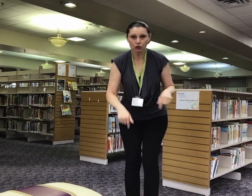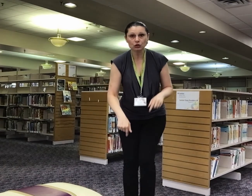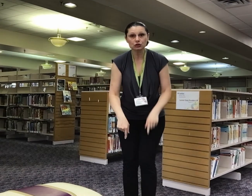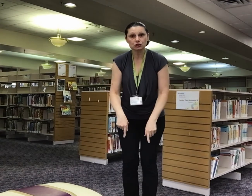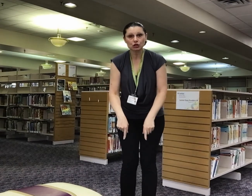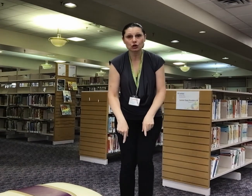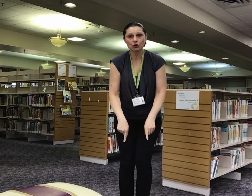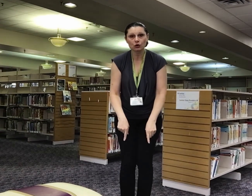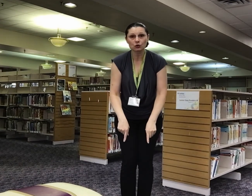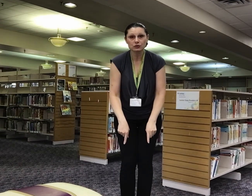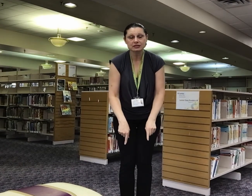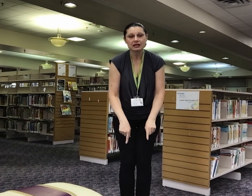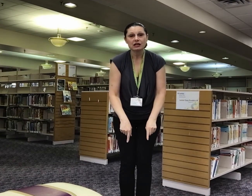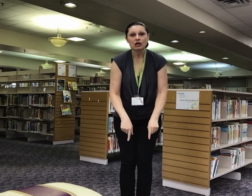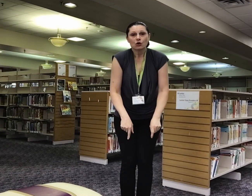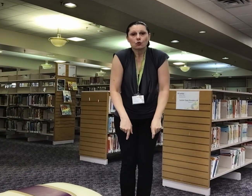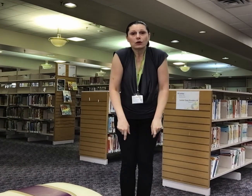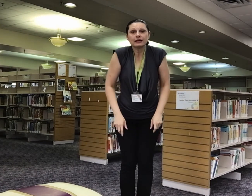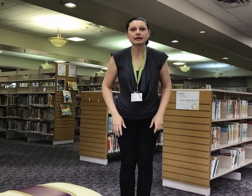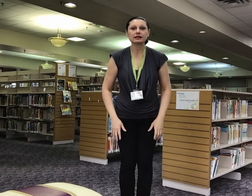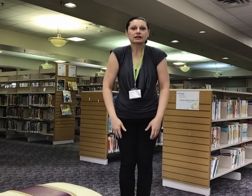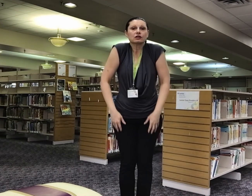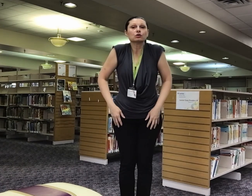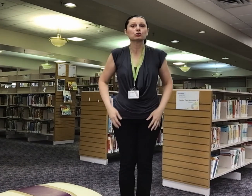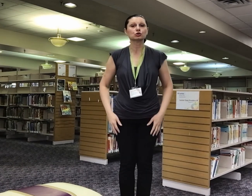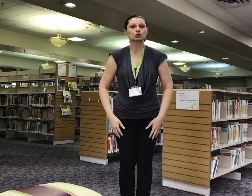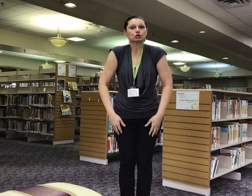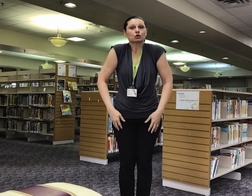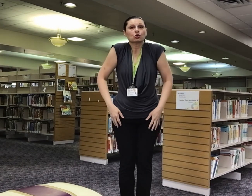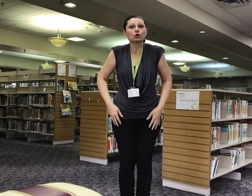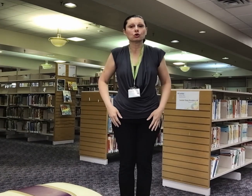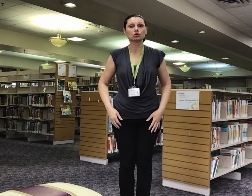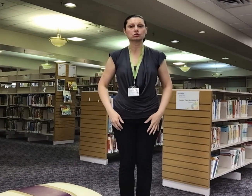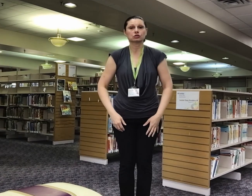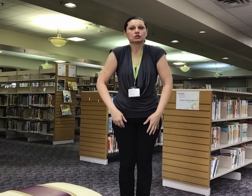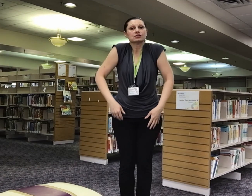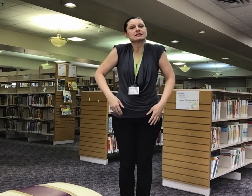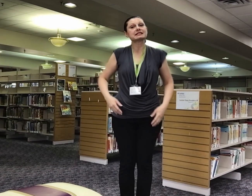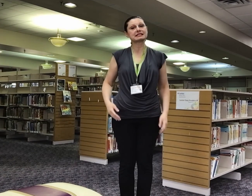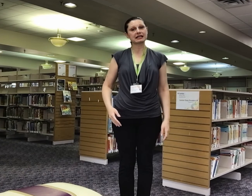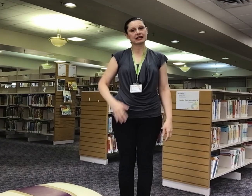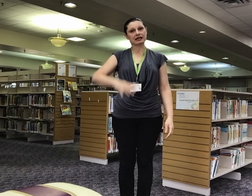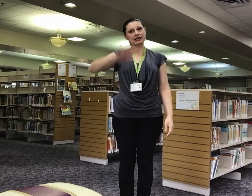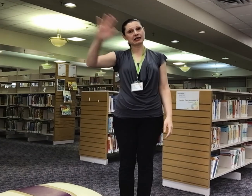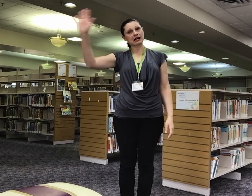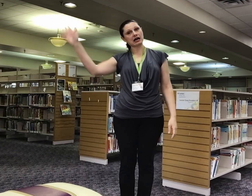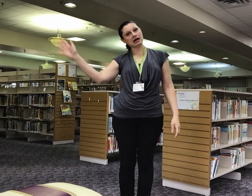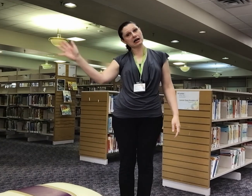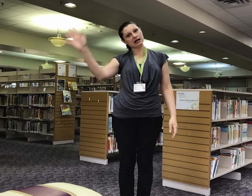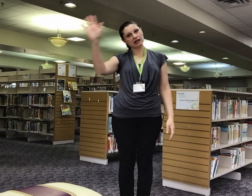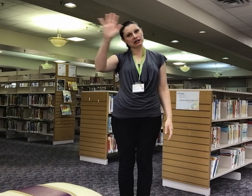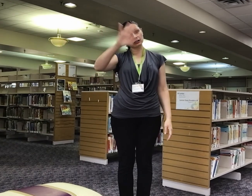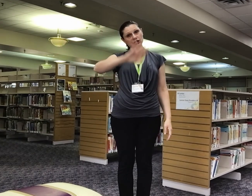wiggle toes, wiggle shoulders, say hello.